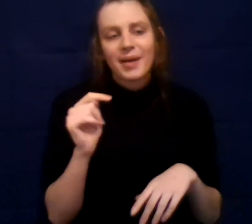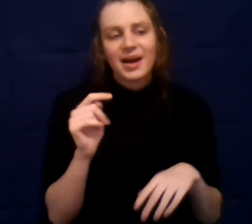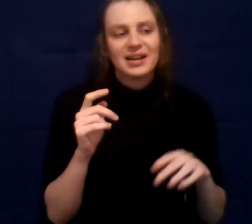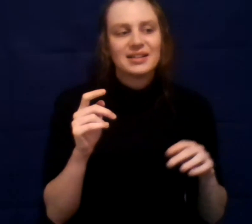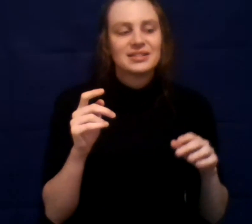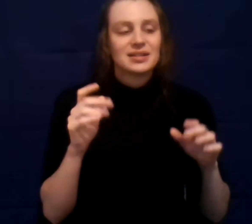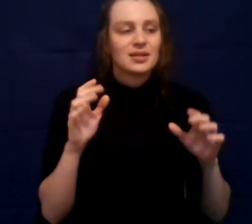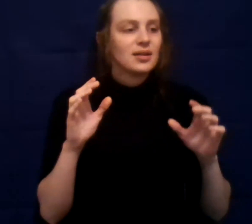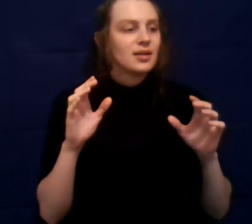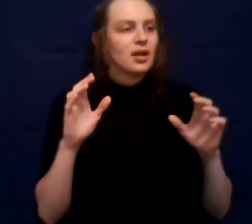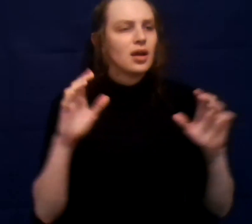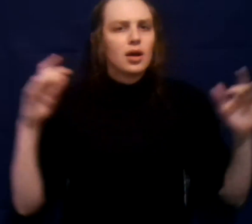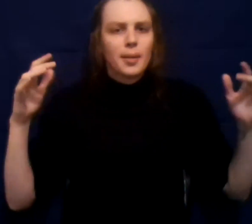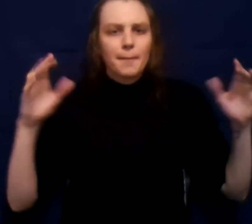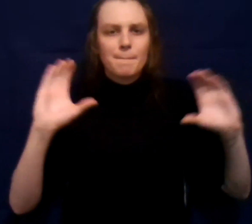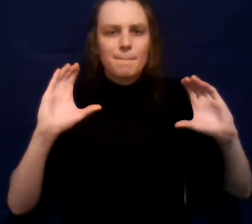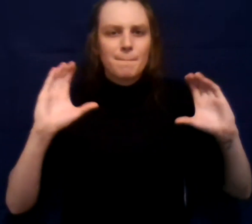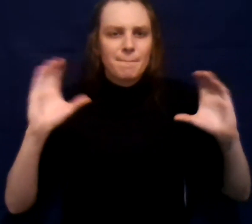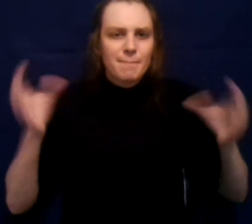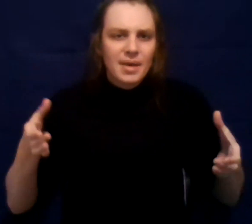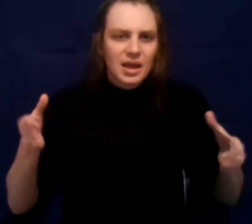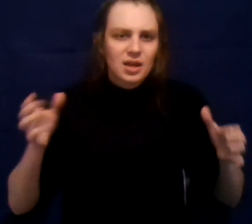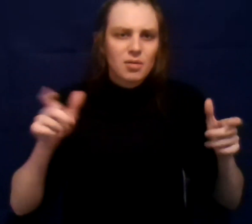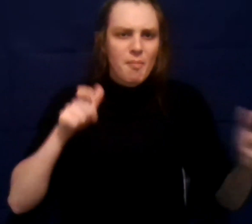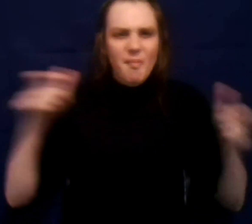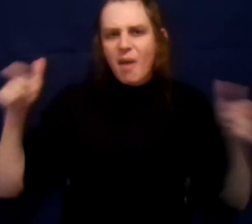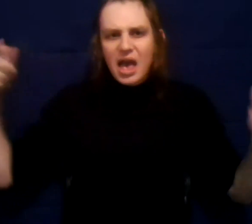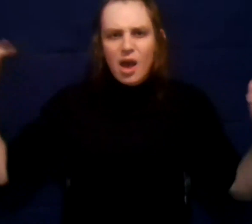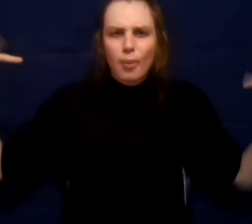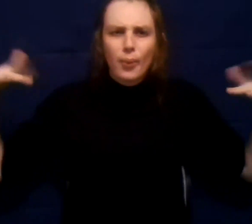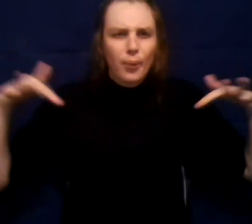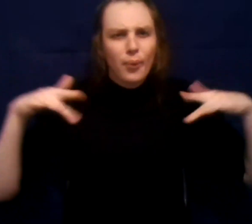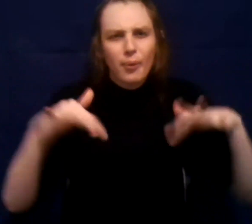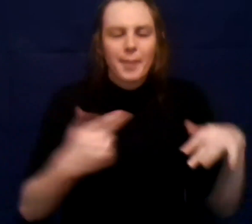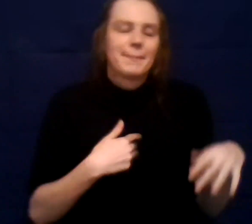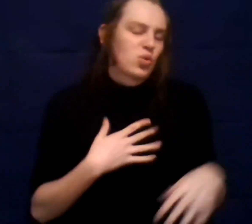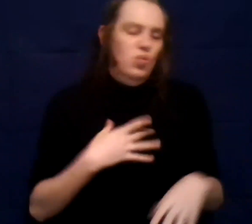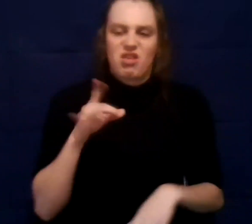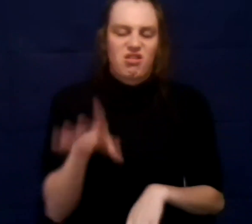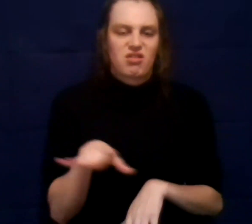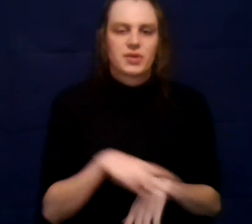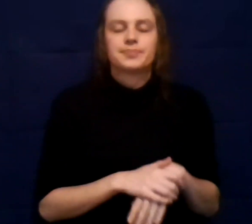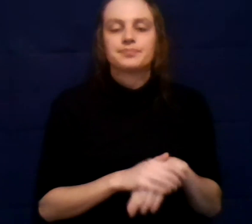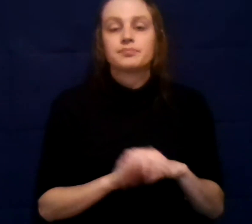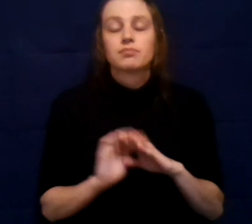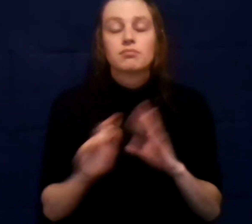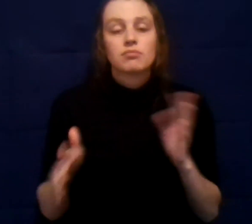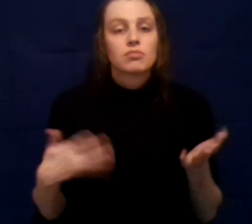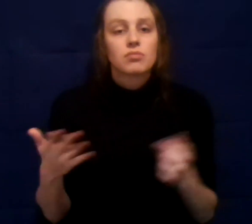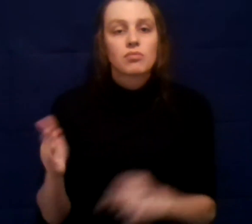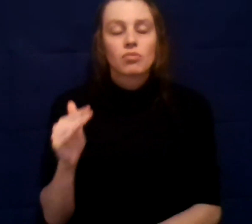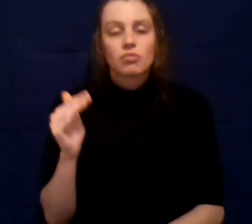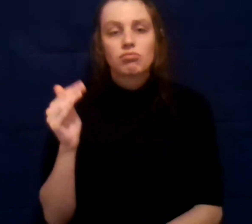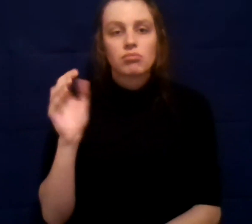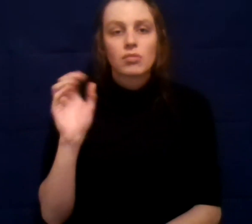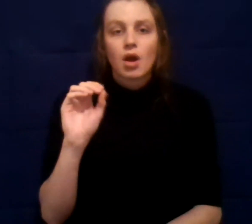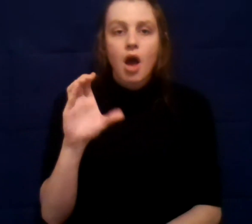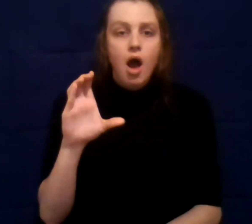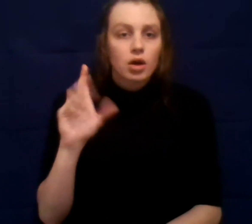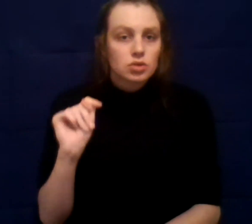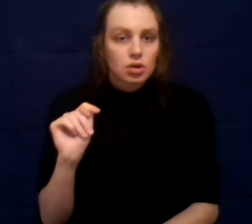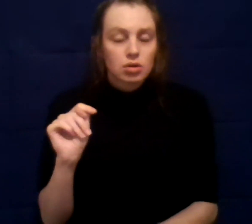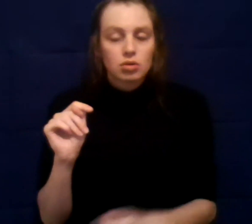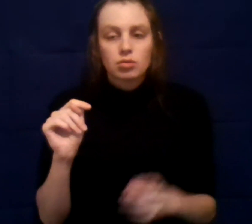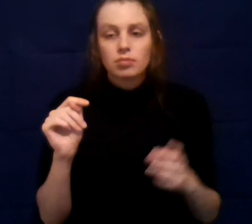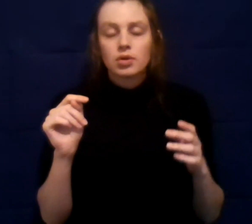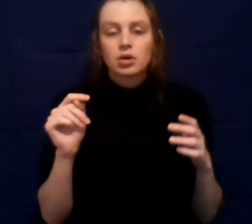And, so like second week of October came around, and I still had these 2 women in the program just like